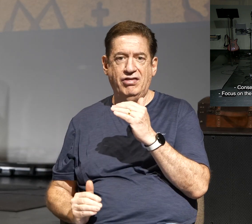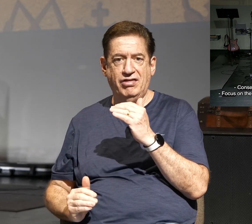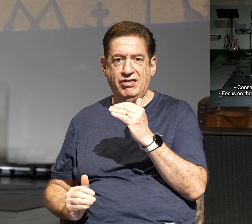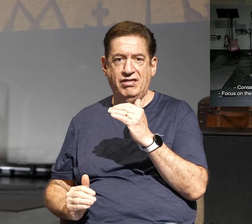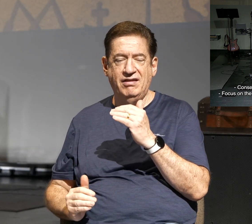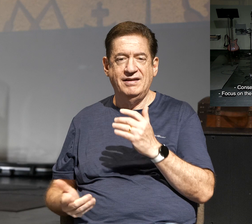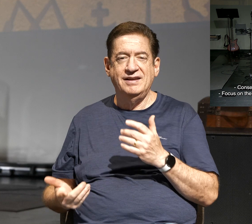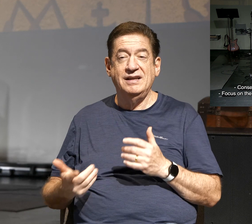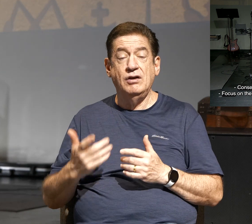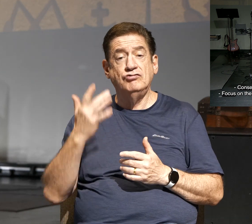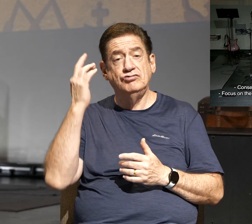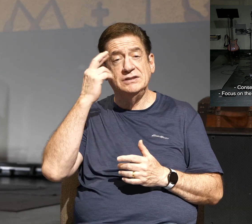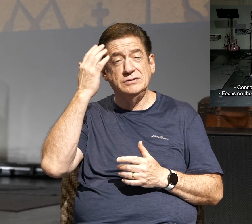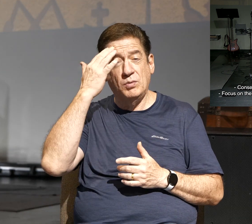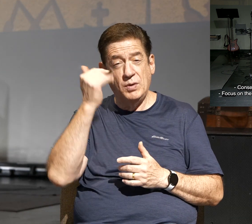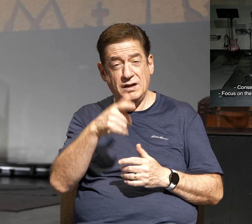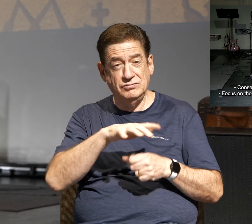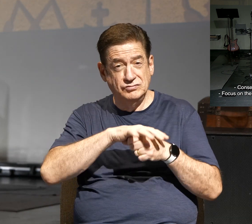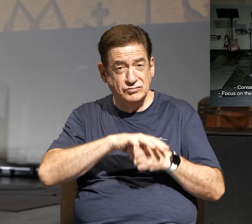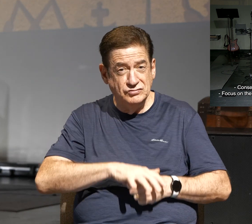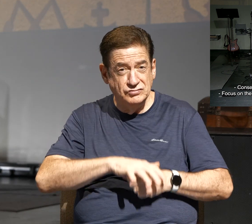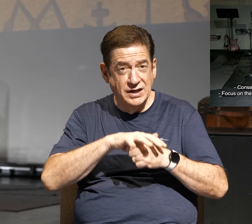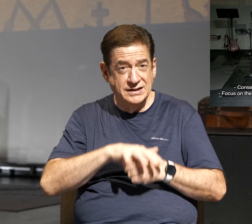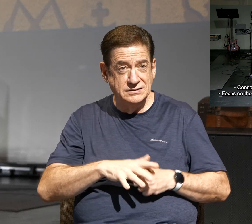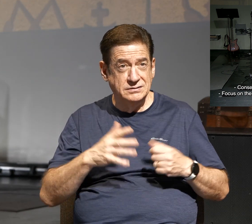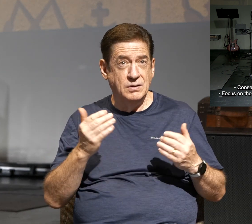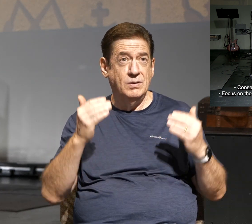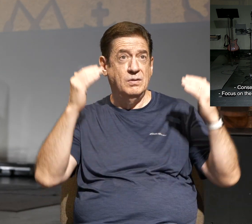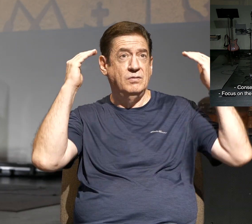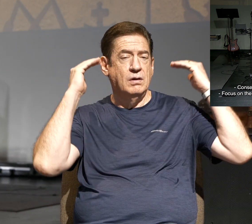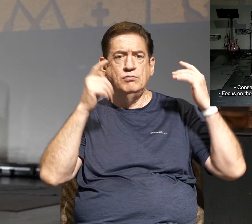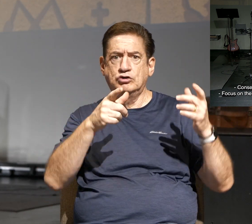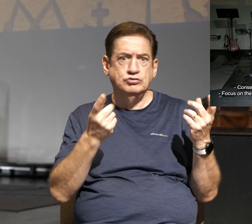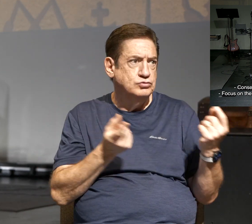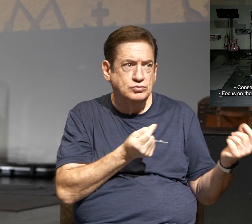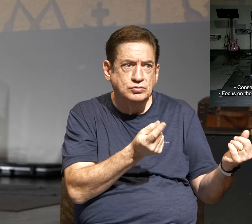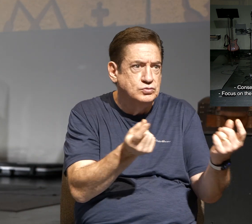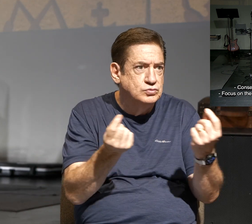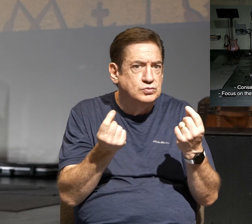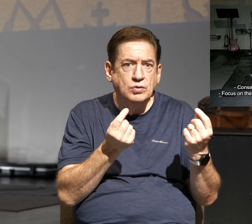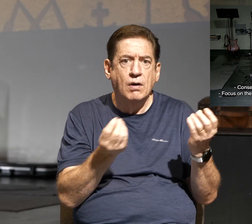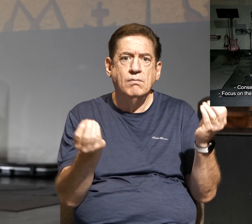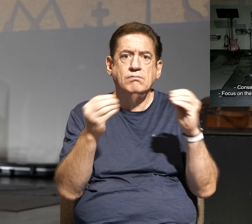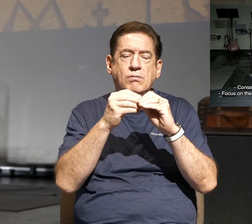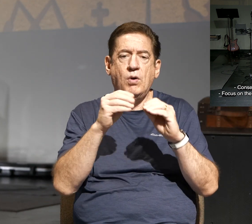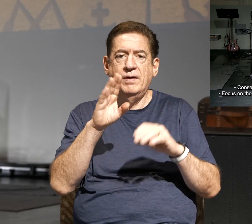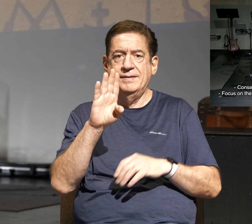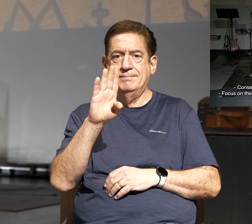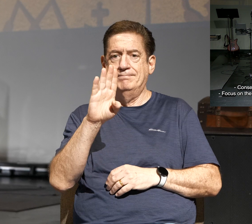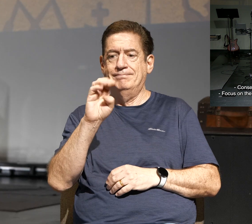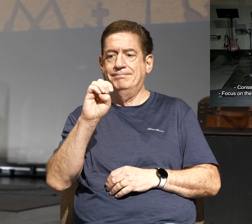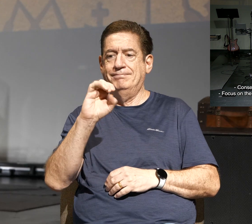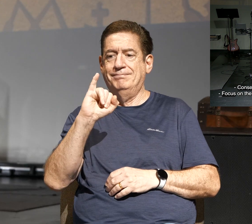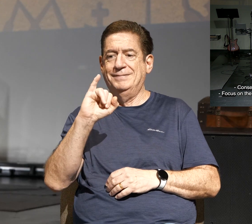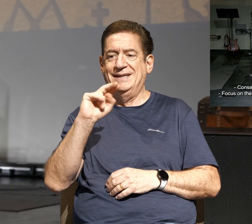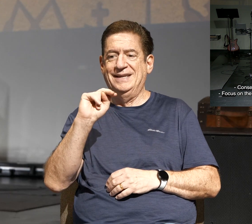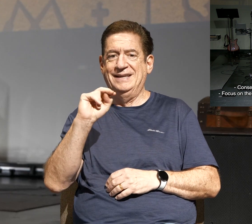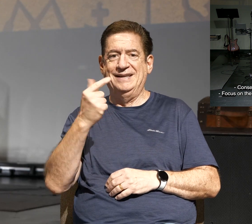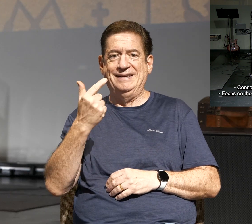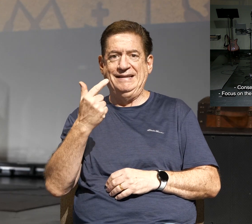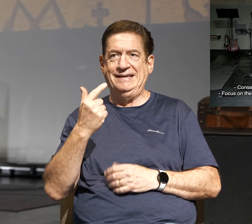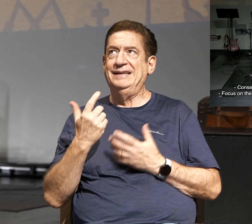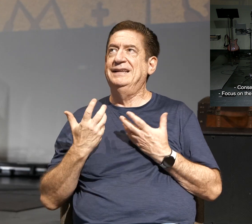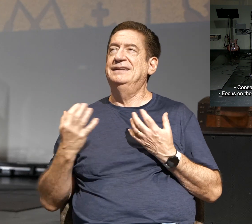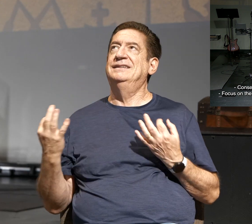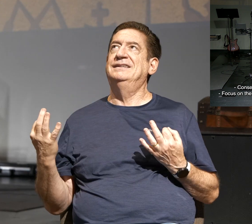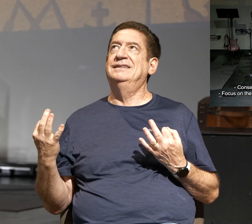The reason why you get stressed out and overwhelmed is because you're doing more than being.